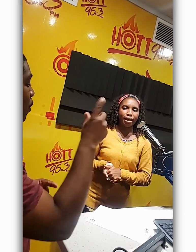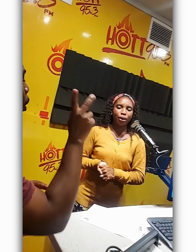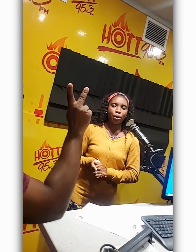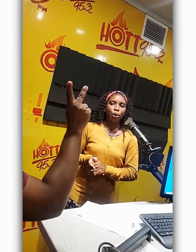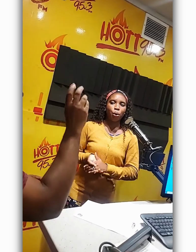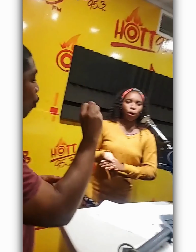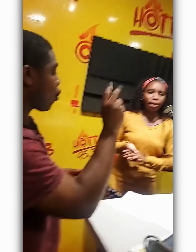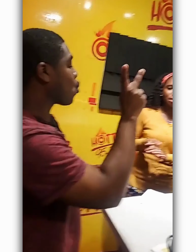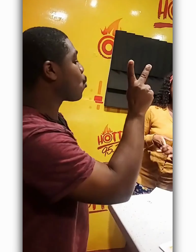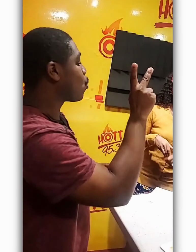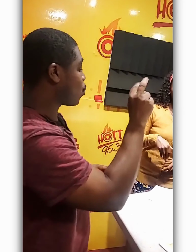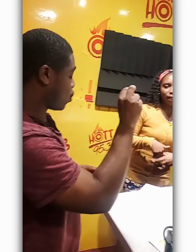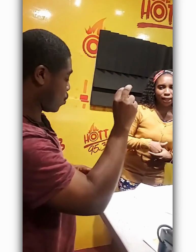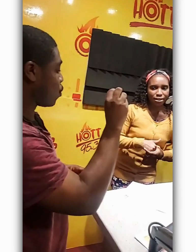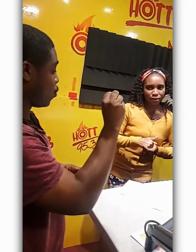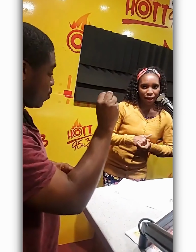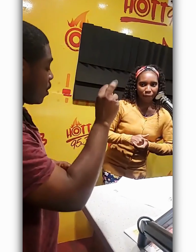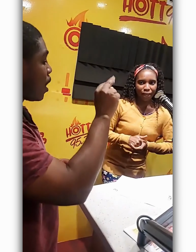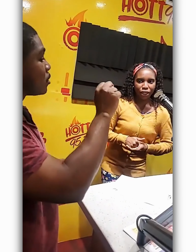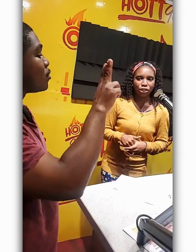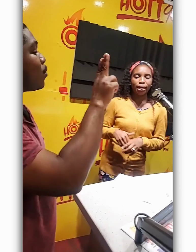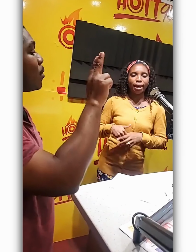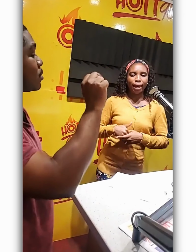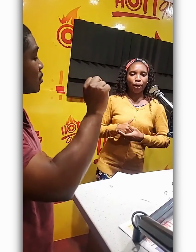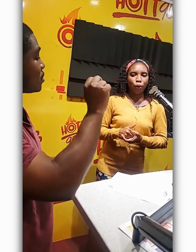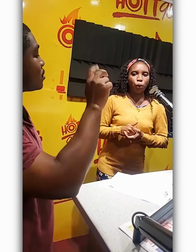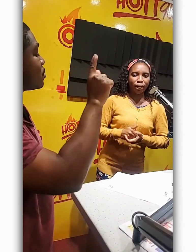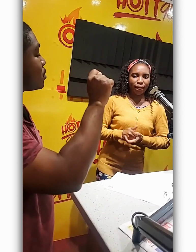then Coconuts has only an Instagram page,